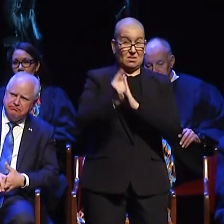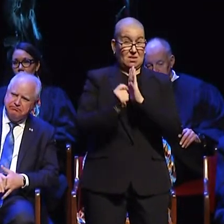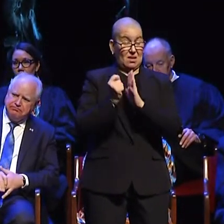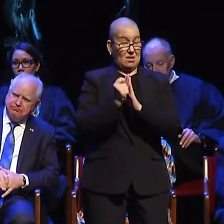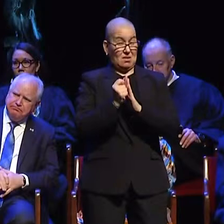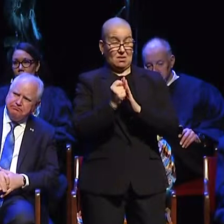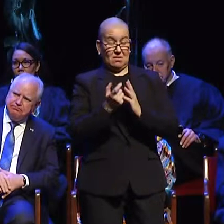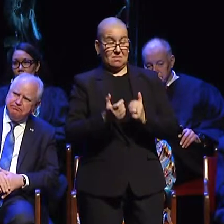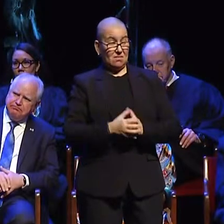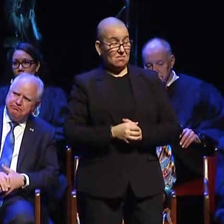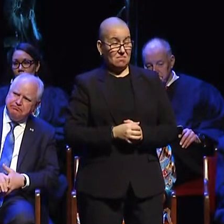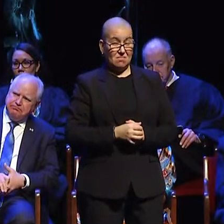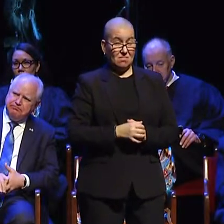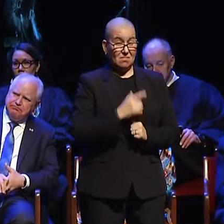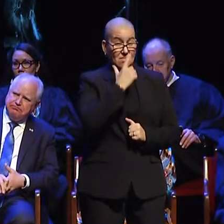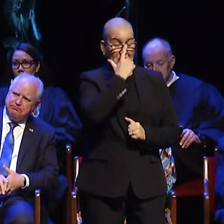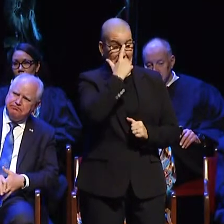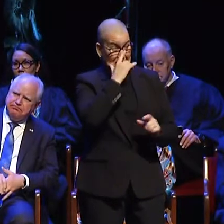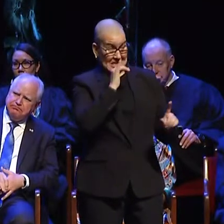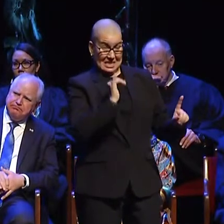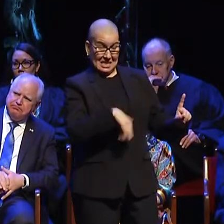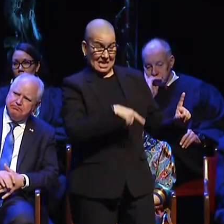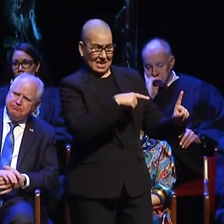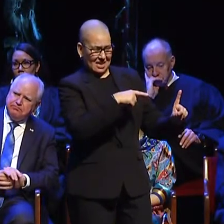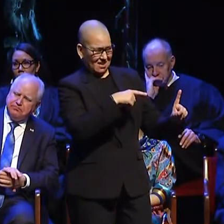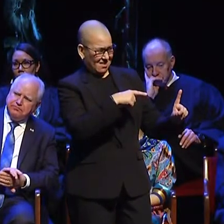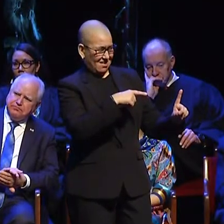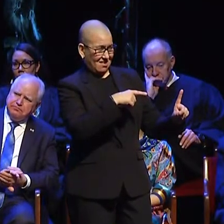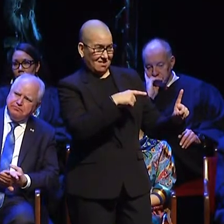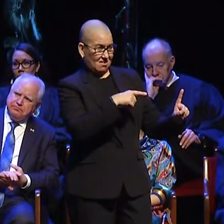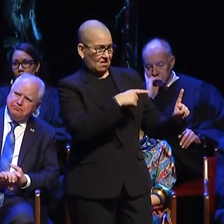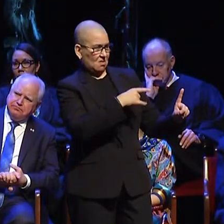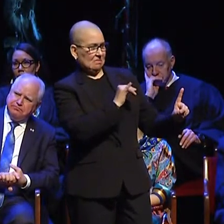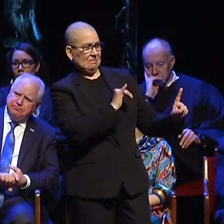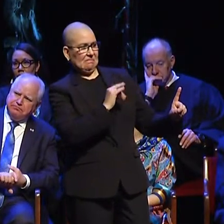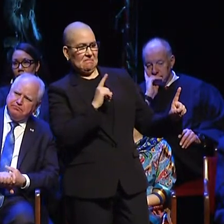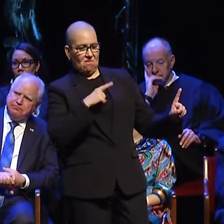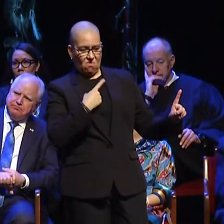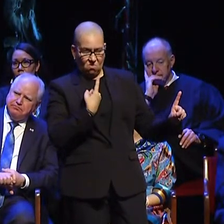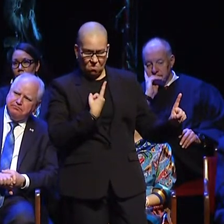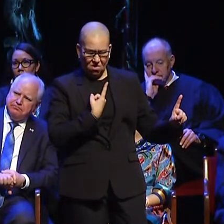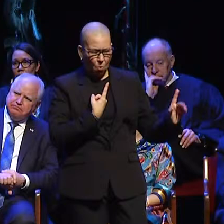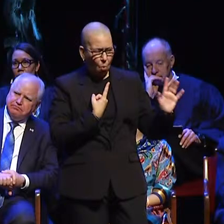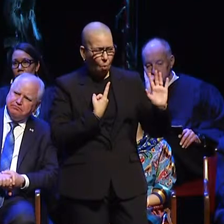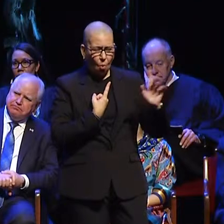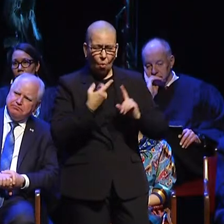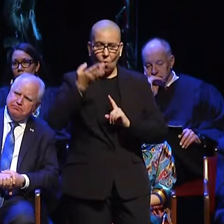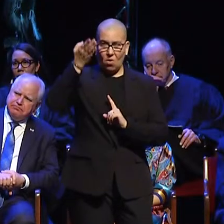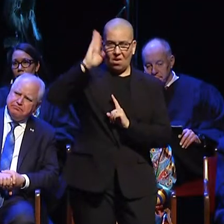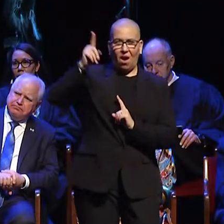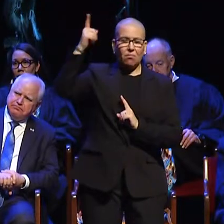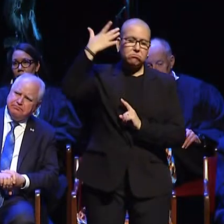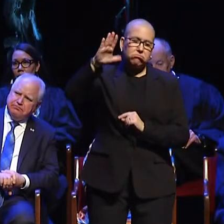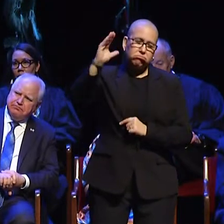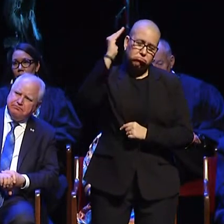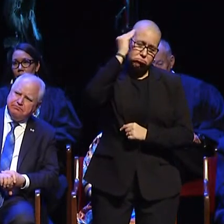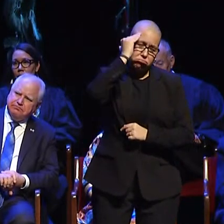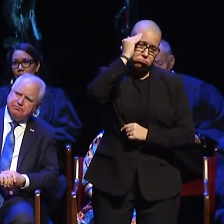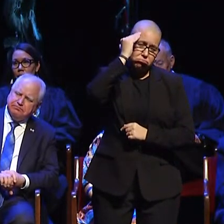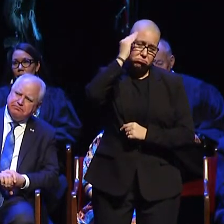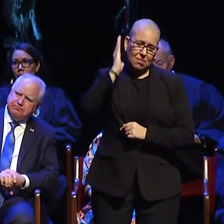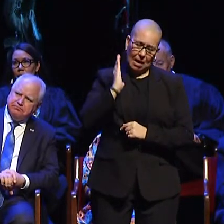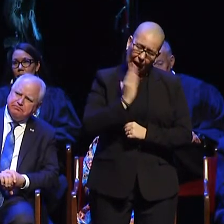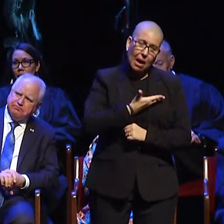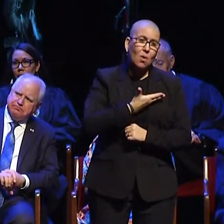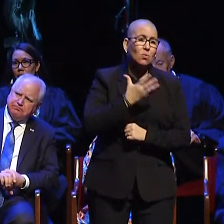reality with God, we are not alone. God knows what it's like. God knows